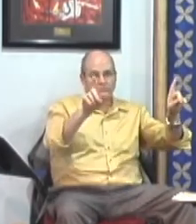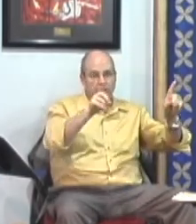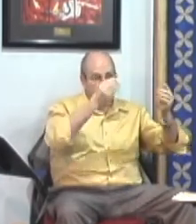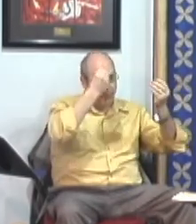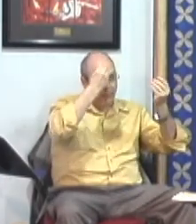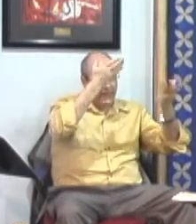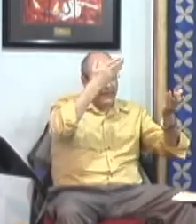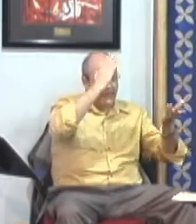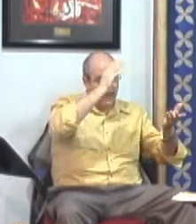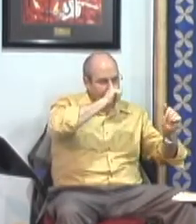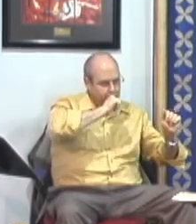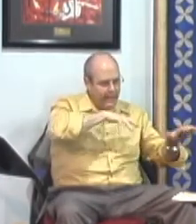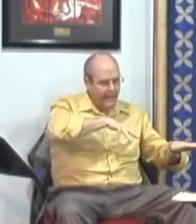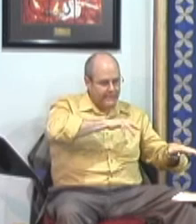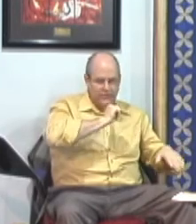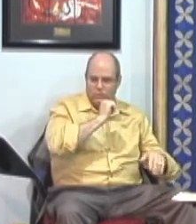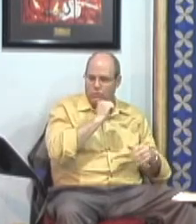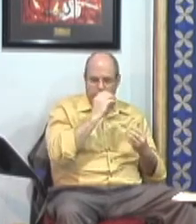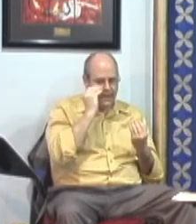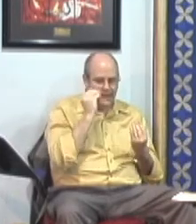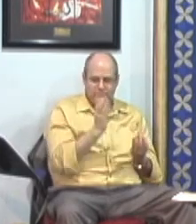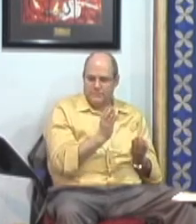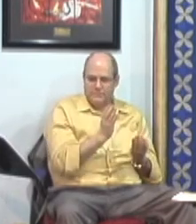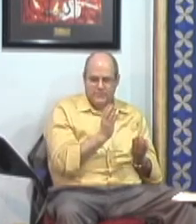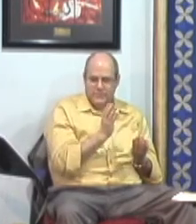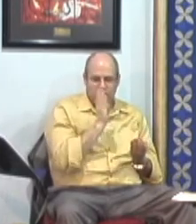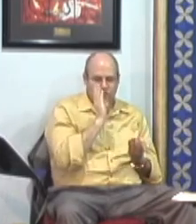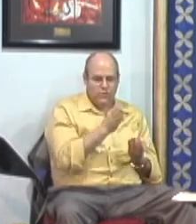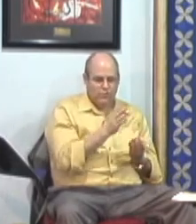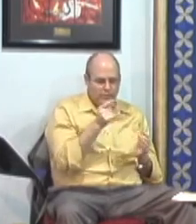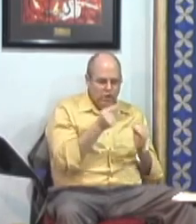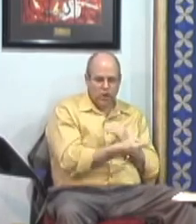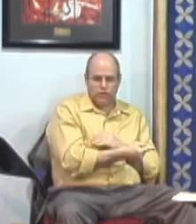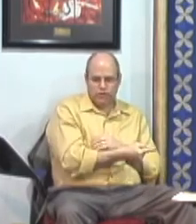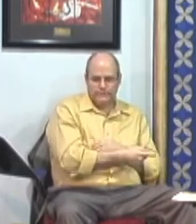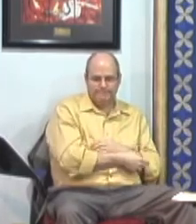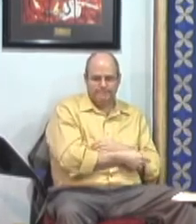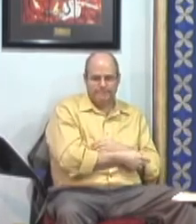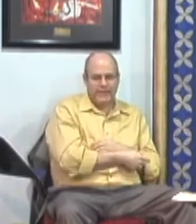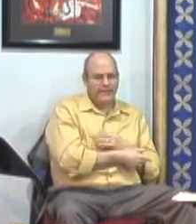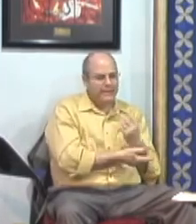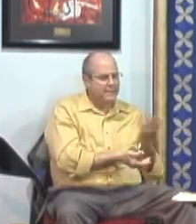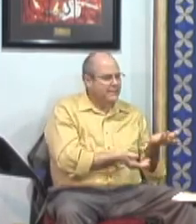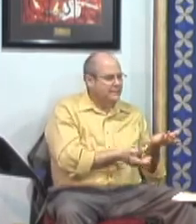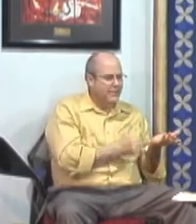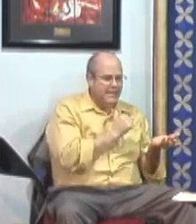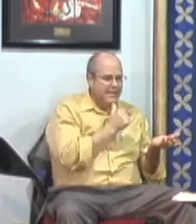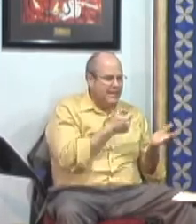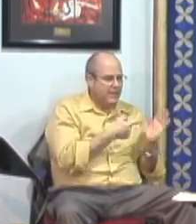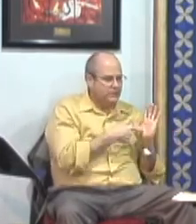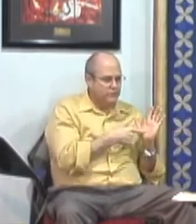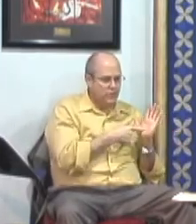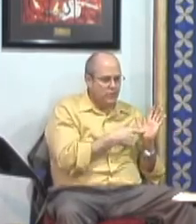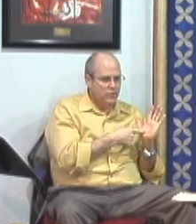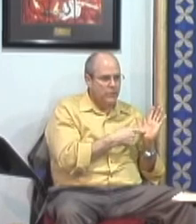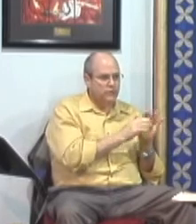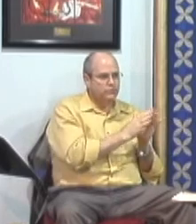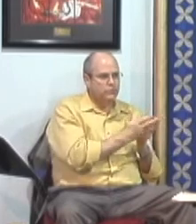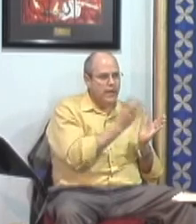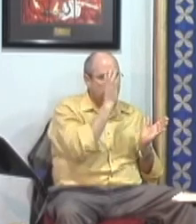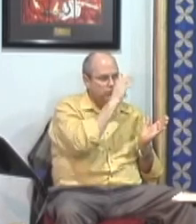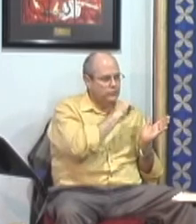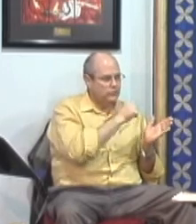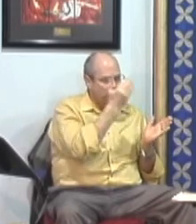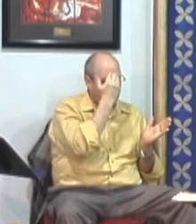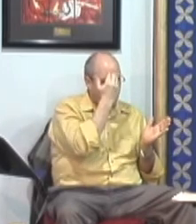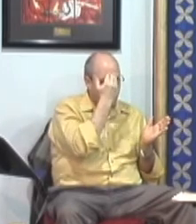obey God, you'll be blessed. And if you disobey, you will be cursed. And I didn't show that scripture. I just assumed